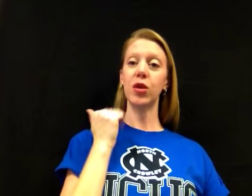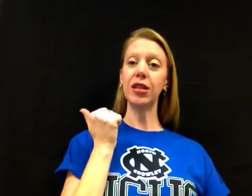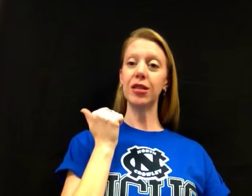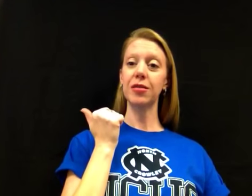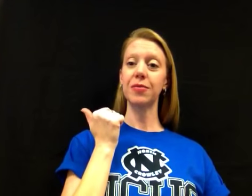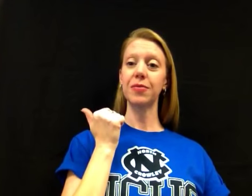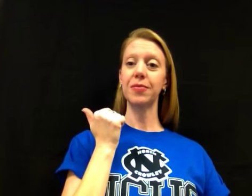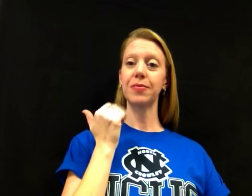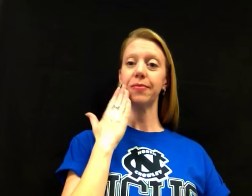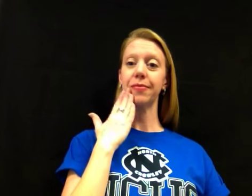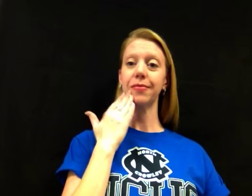Sweet.